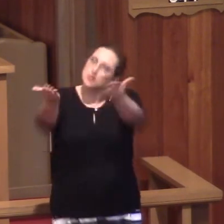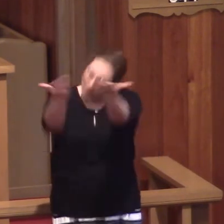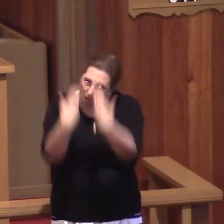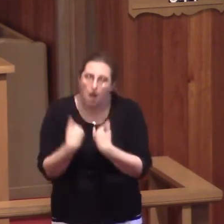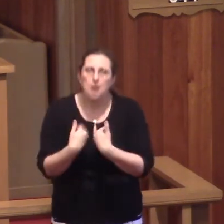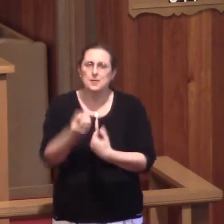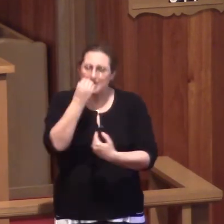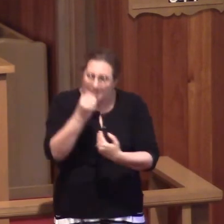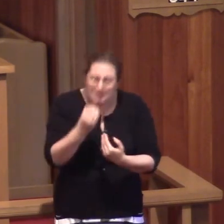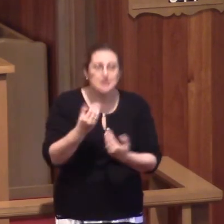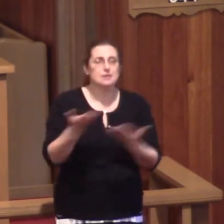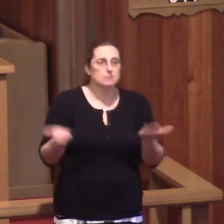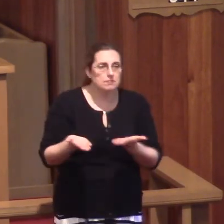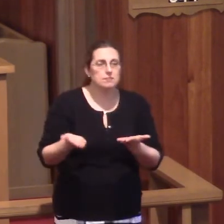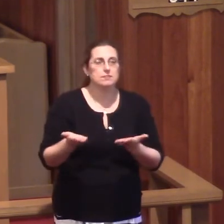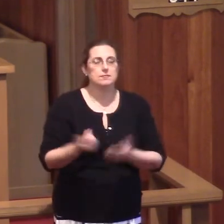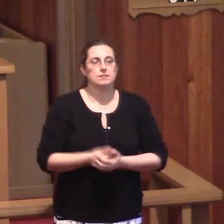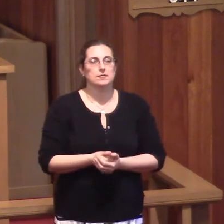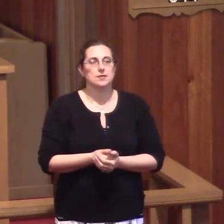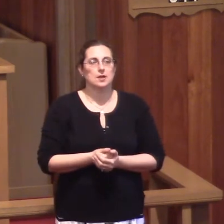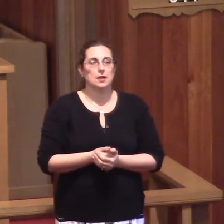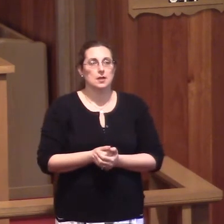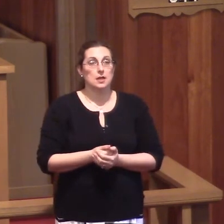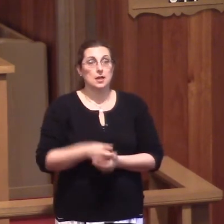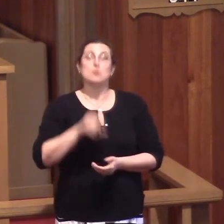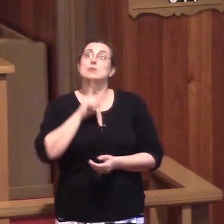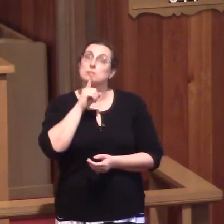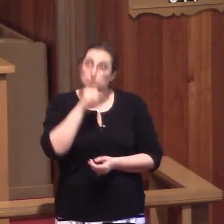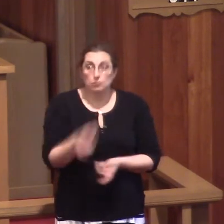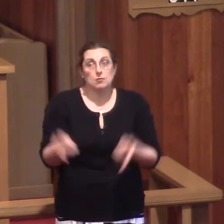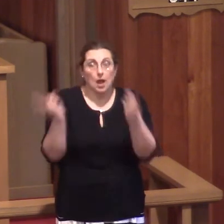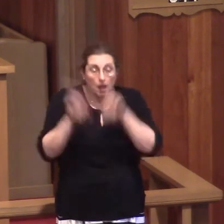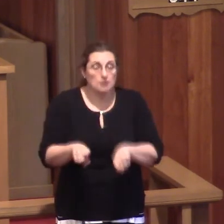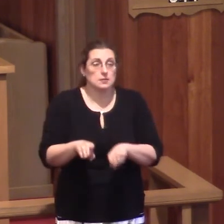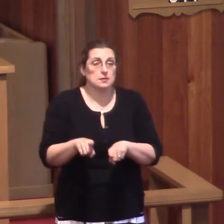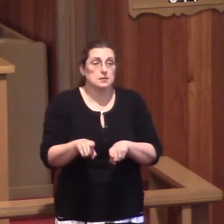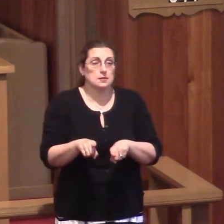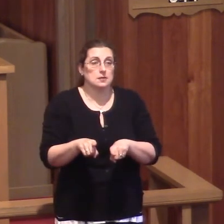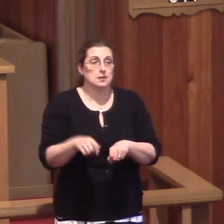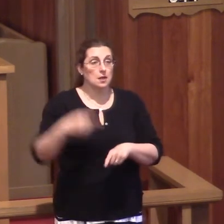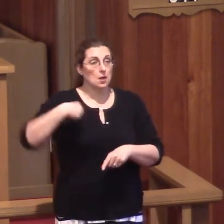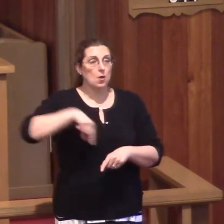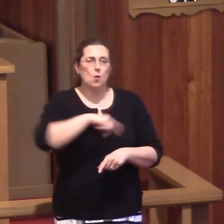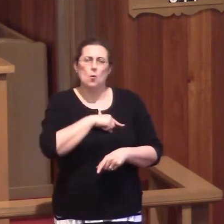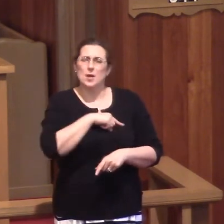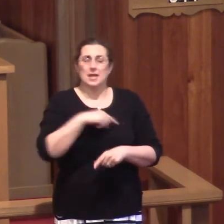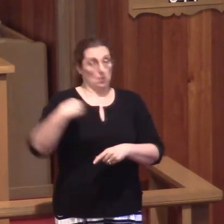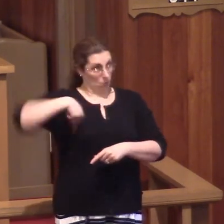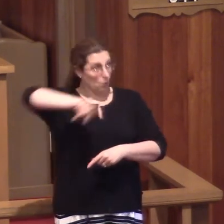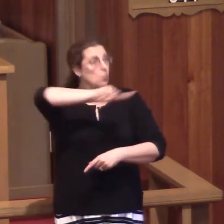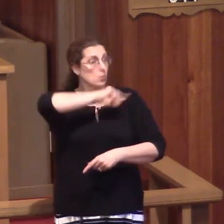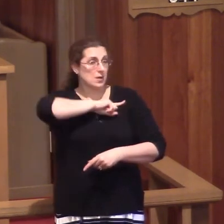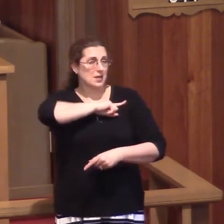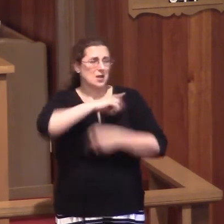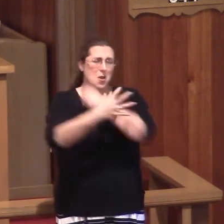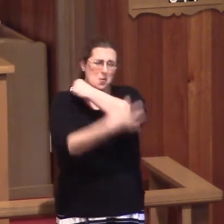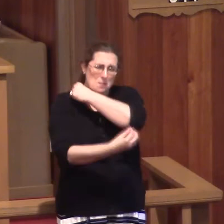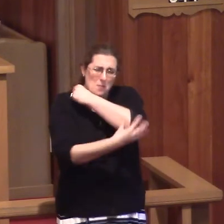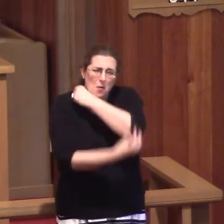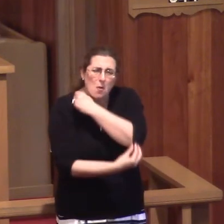and eat. It was a sure thing. We are poor And crippled And blind And lame.